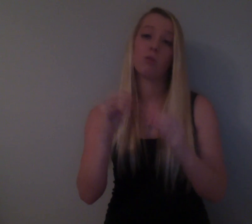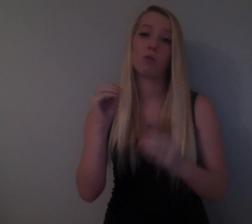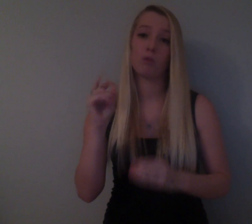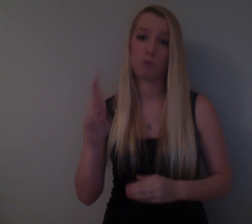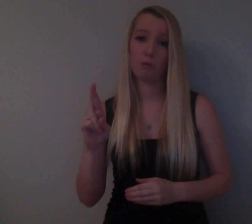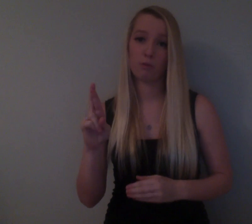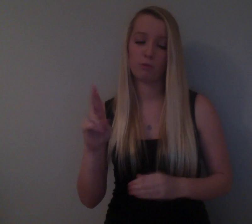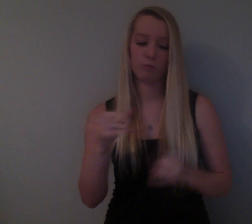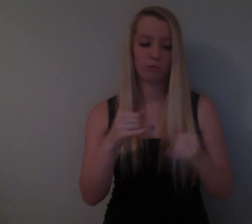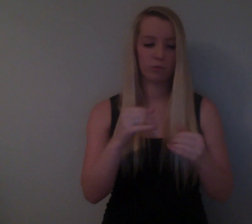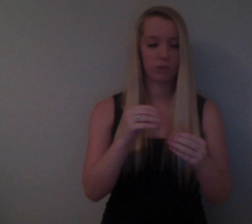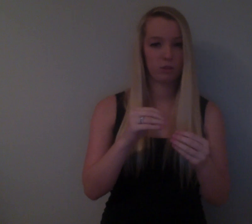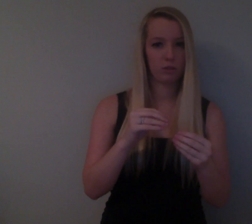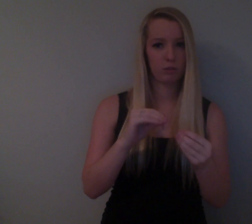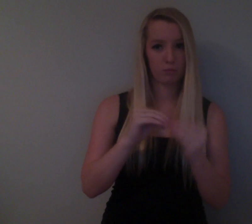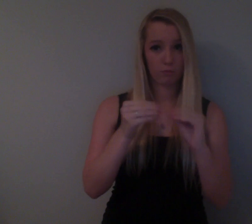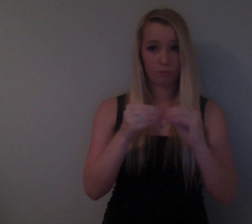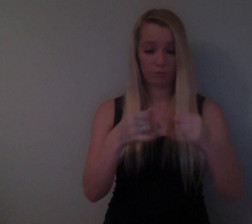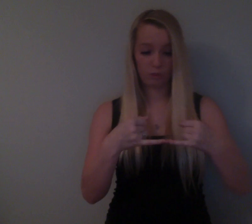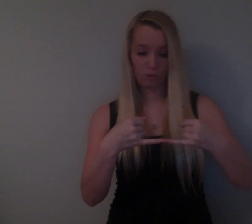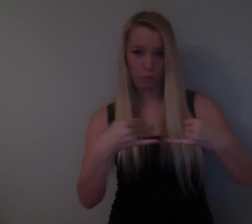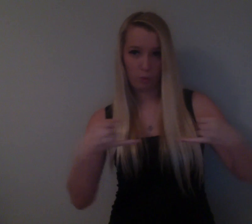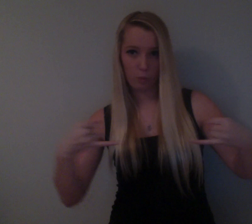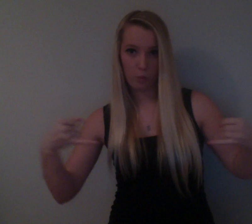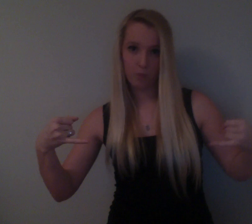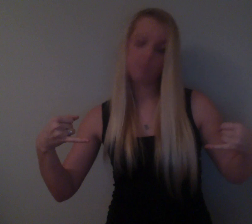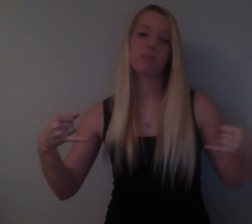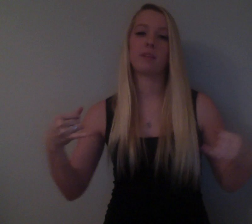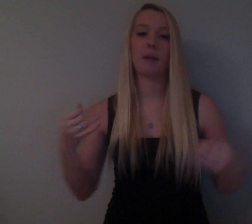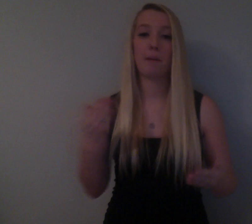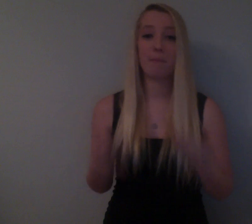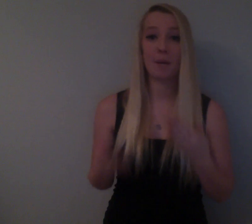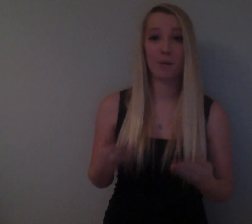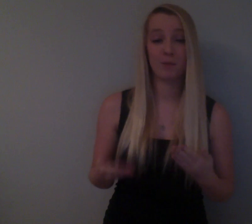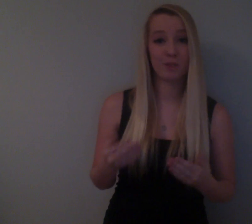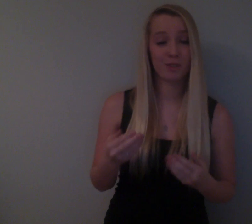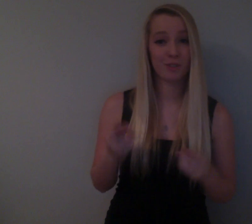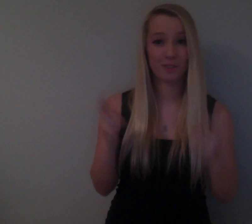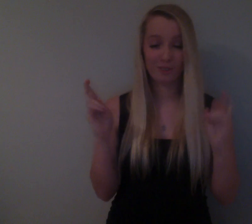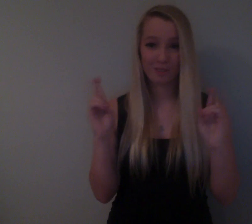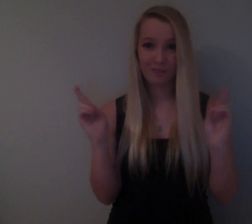I think you might be ready to tackle the addition problems. Have fun.